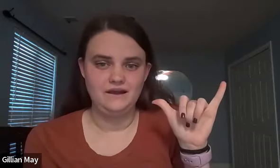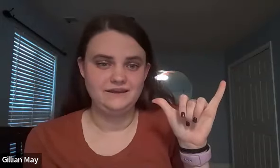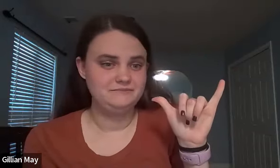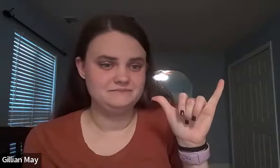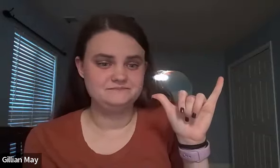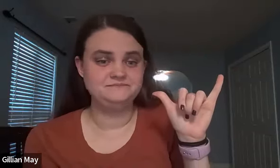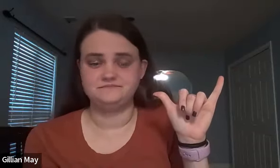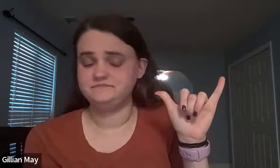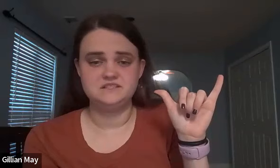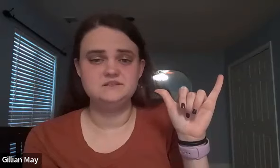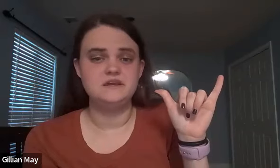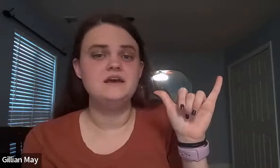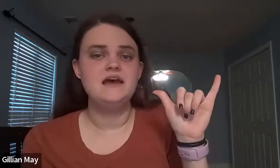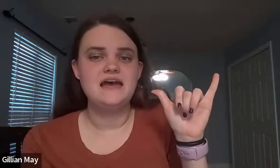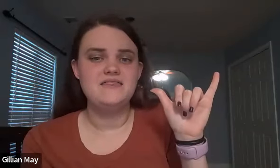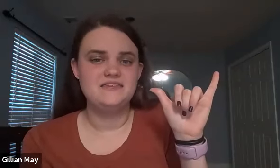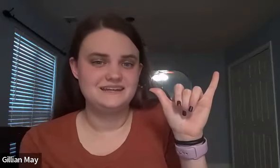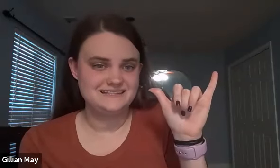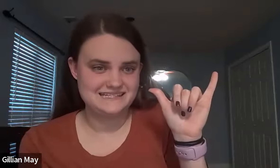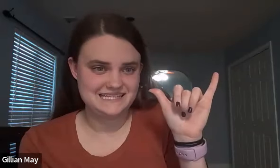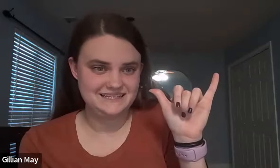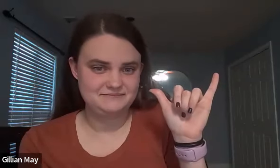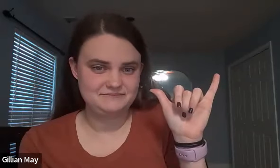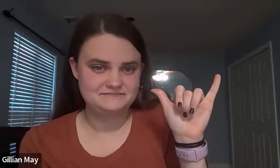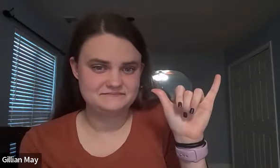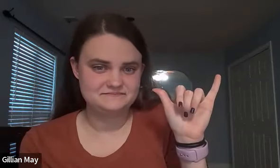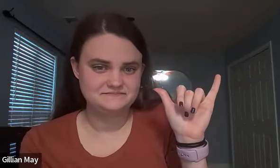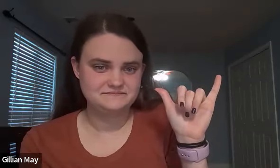Y. Excuse me. And then Z.